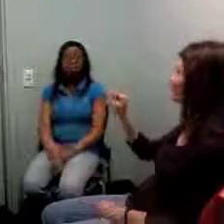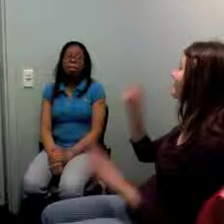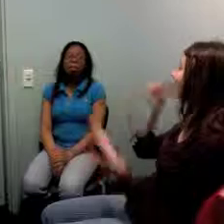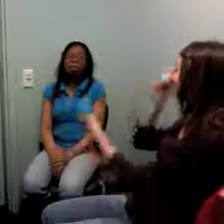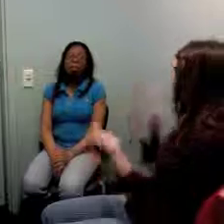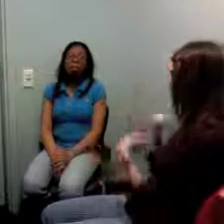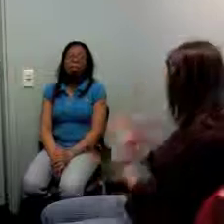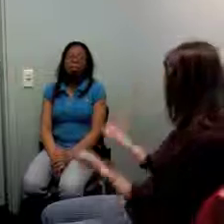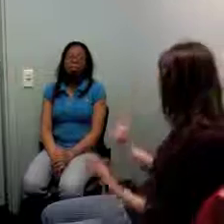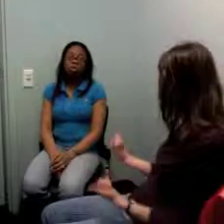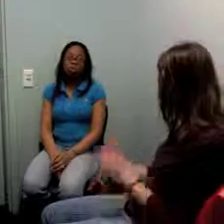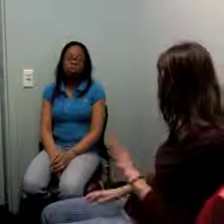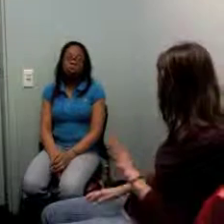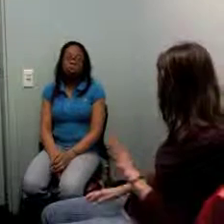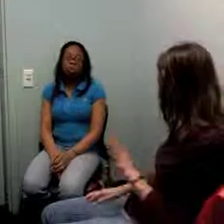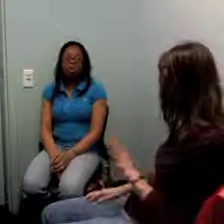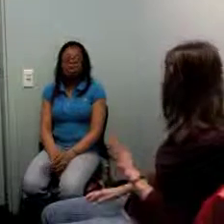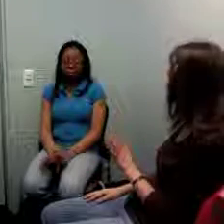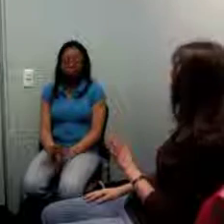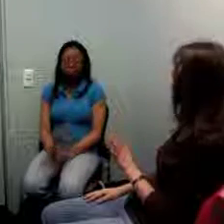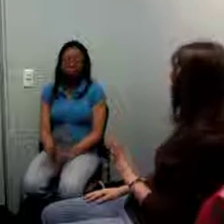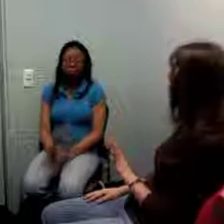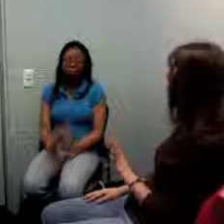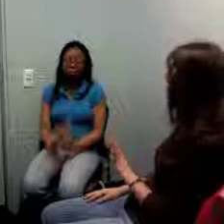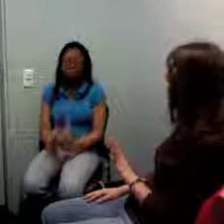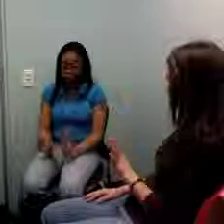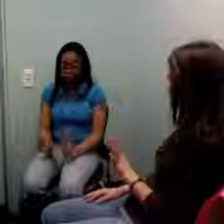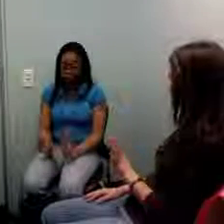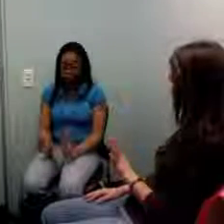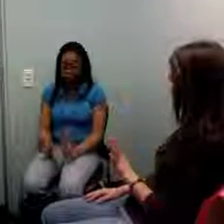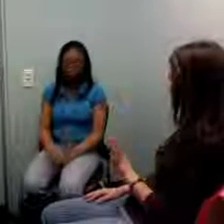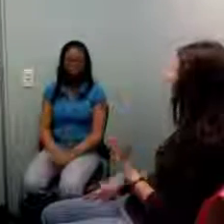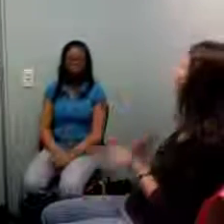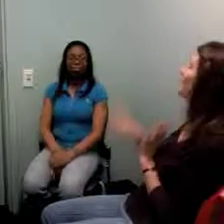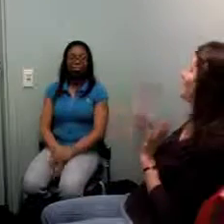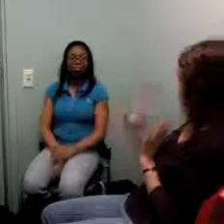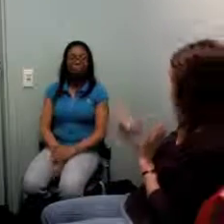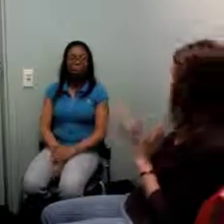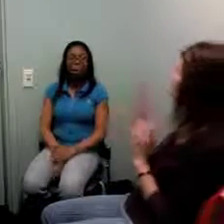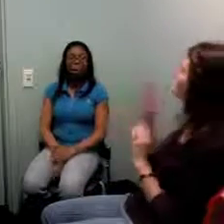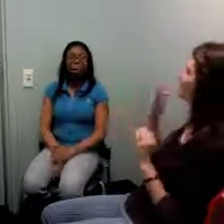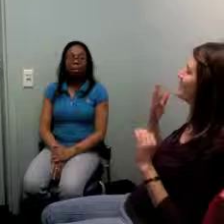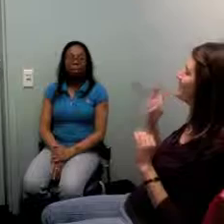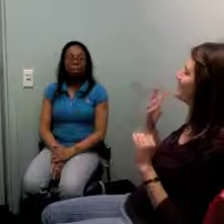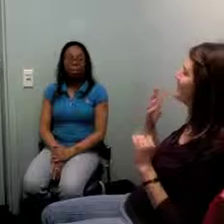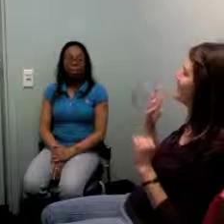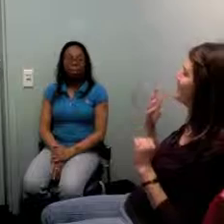Maybe 5 or 5:20. Now remember, I drove today. Okay. But I did too.